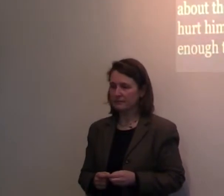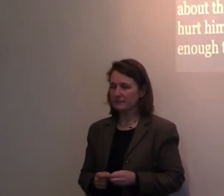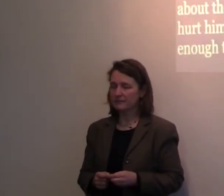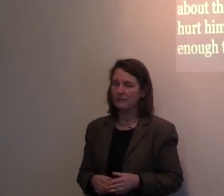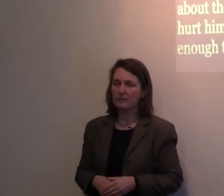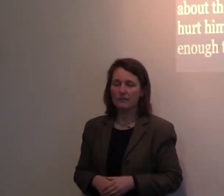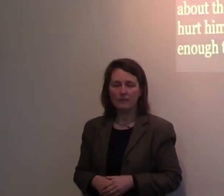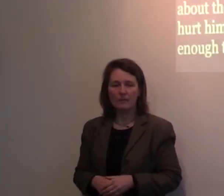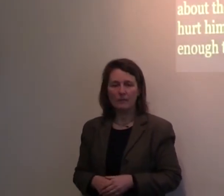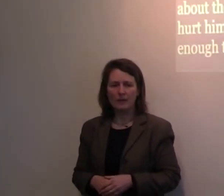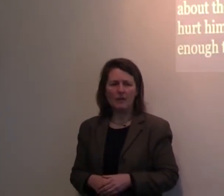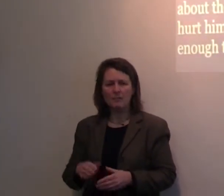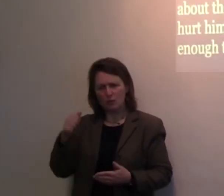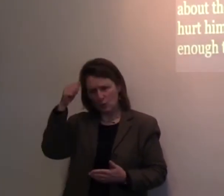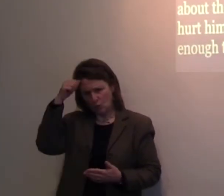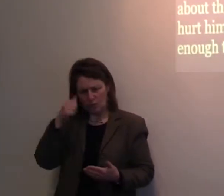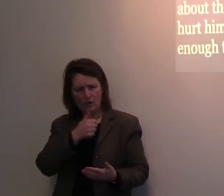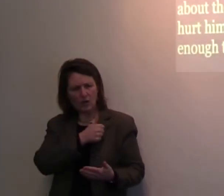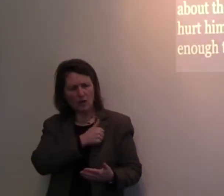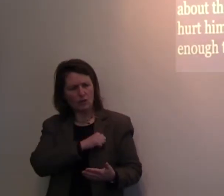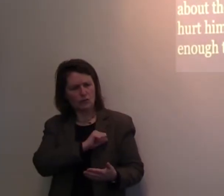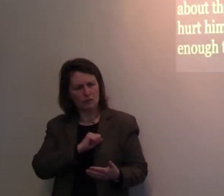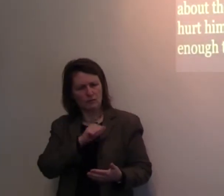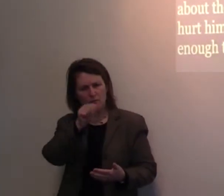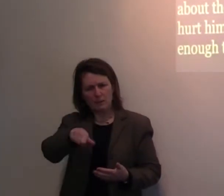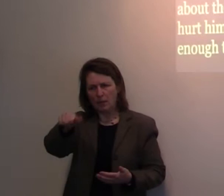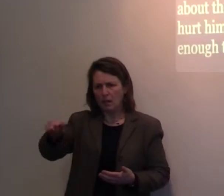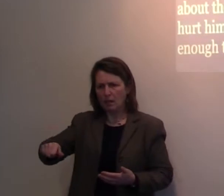Christian people have a special, close relationship.